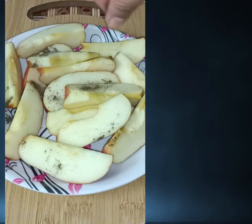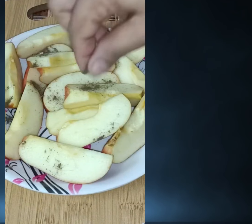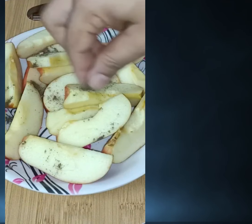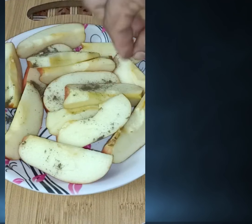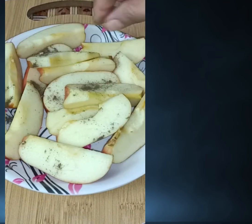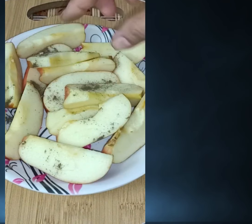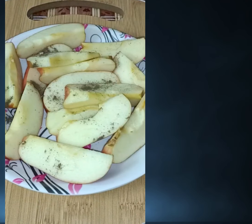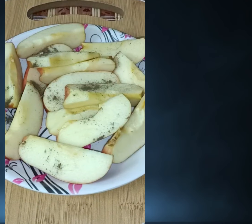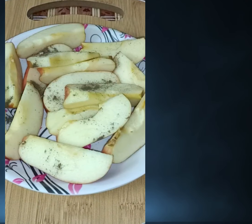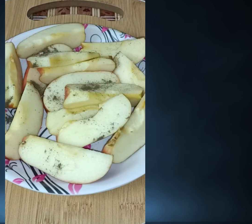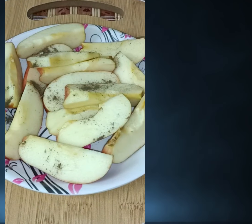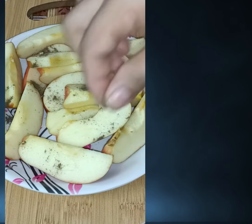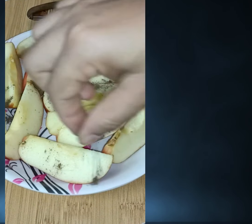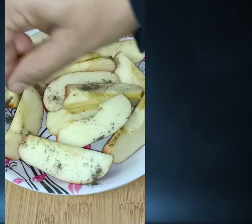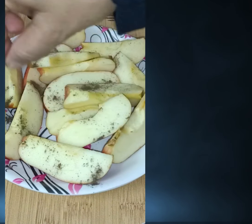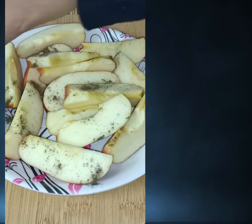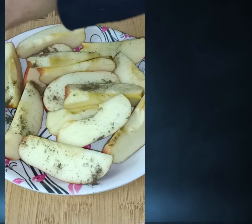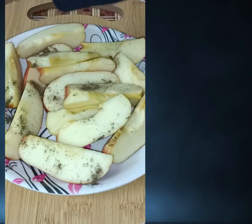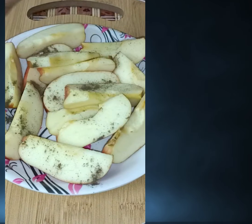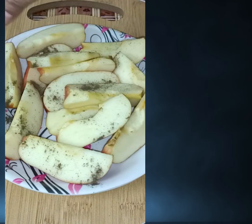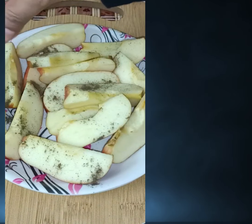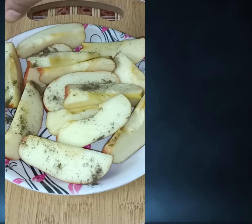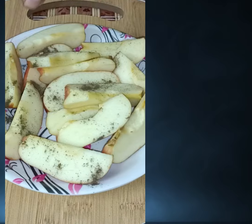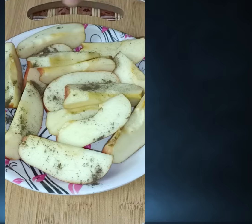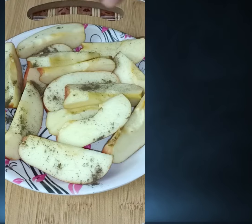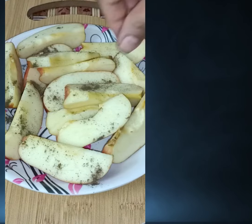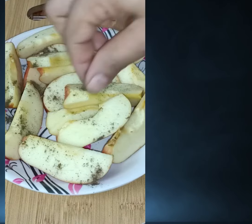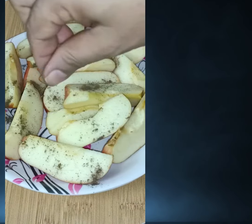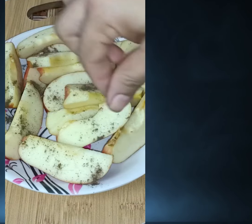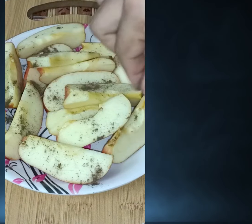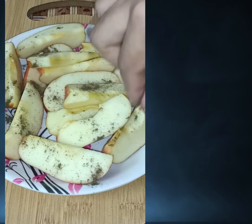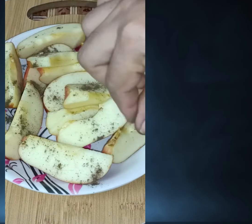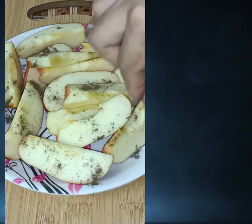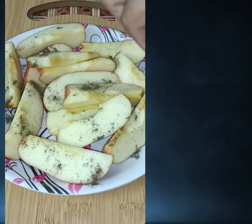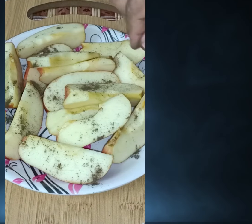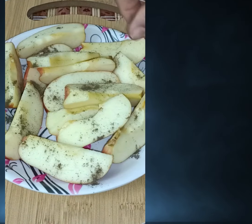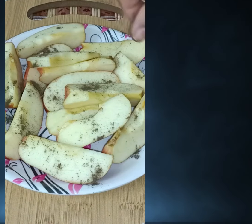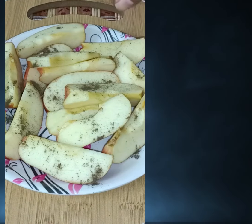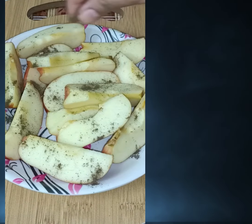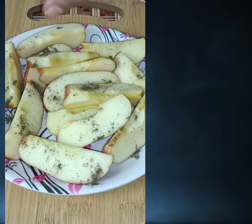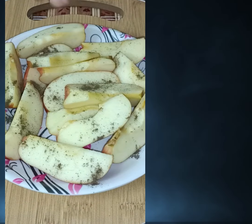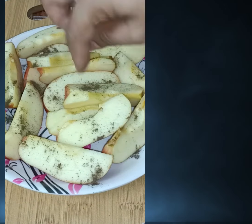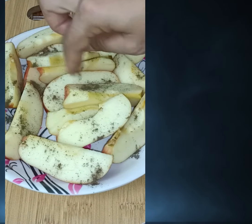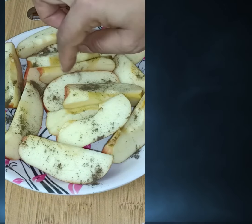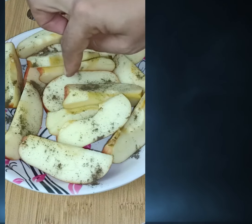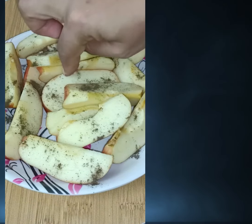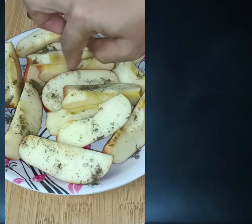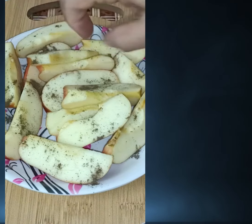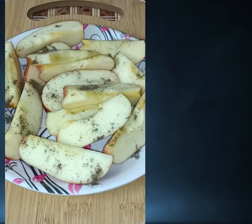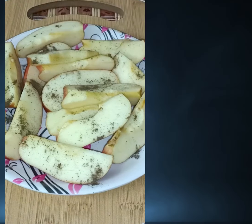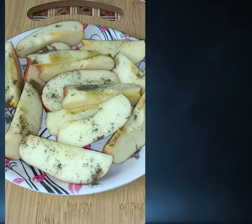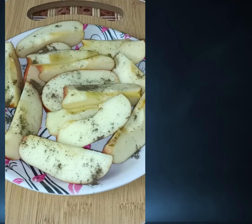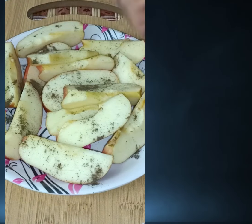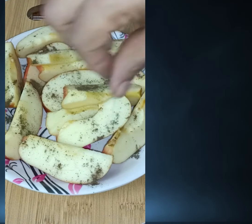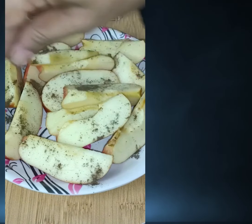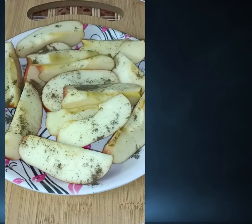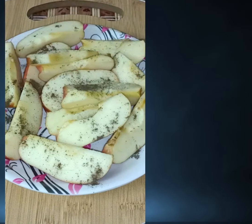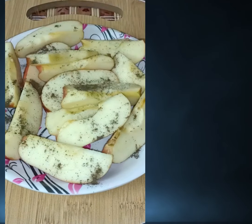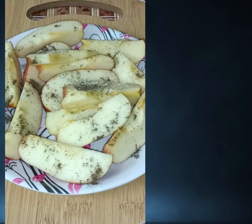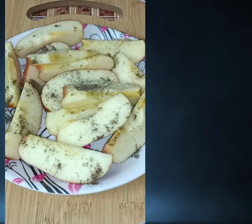In some cases, it may also help manage constipation or diarrhea. Potential anti-cancer effects. Early research,